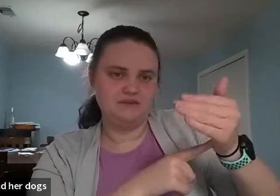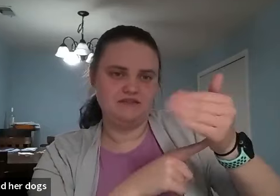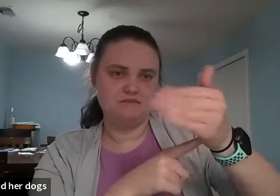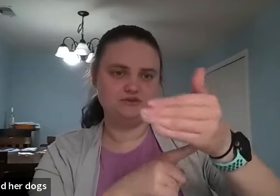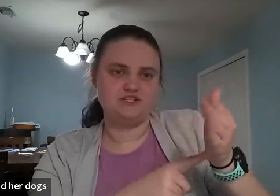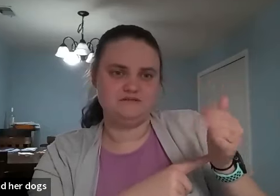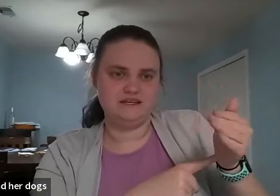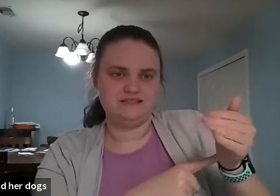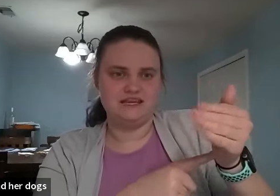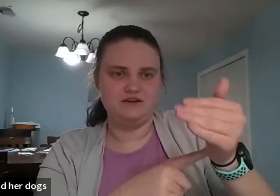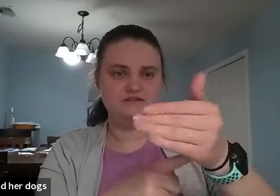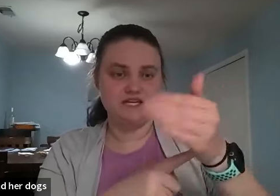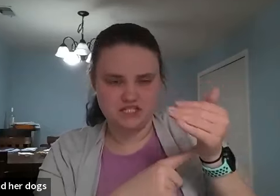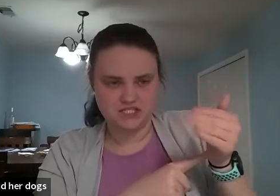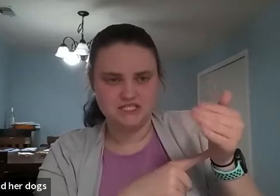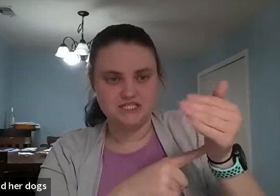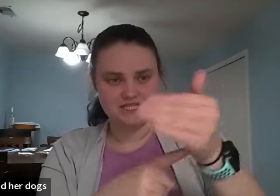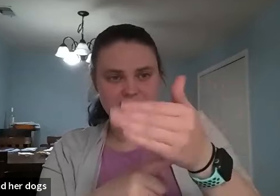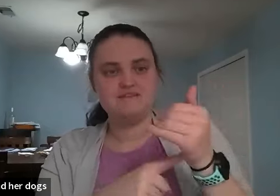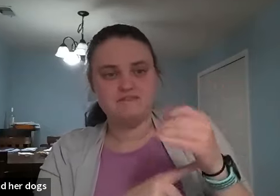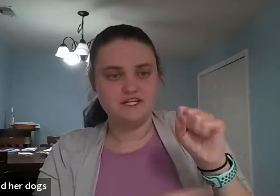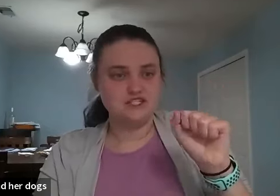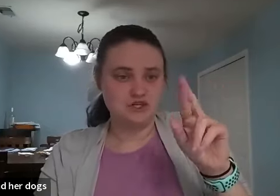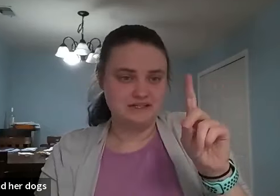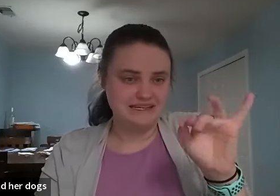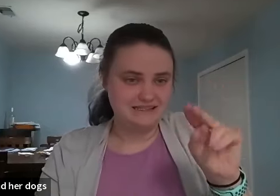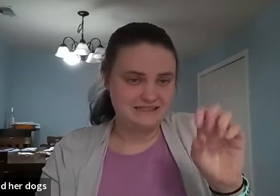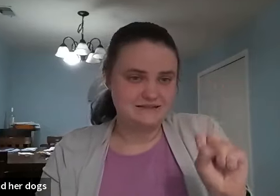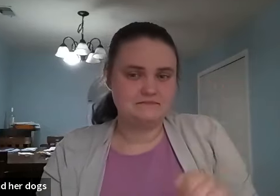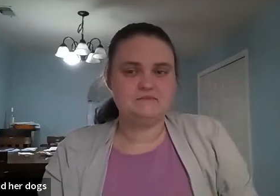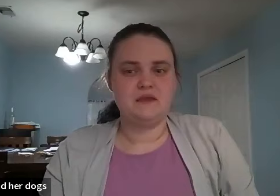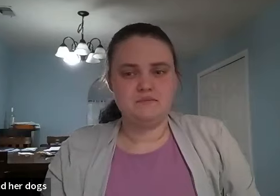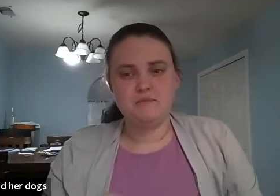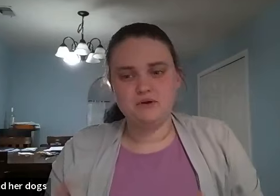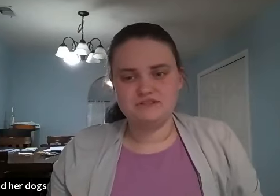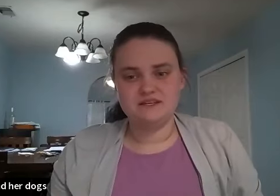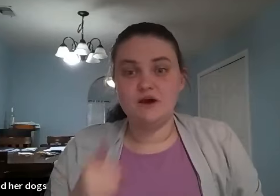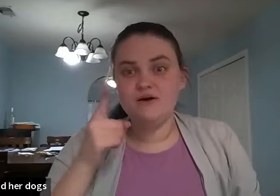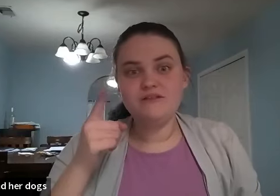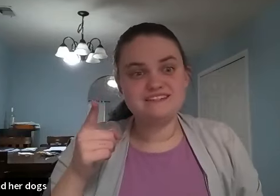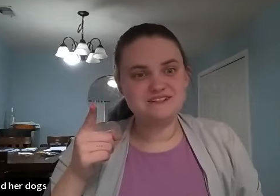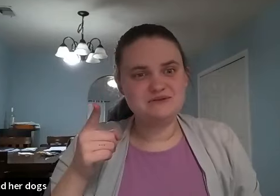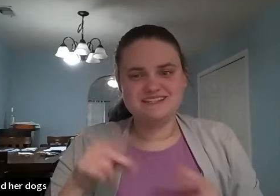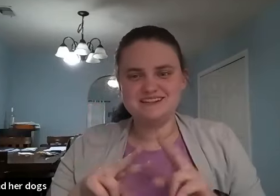make that motion of like its tail, fish. Fish, sardines. But most of them, oh, that's a good one,